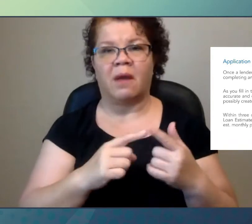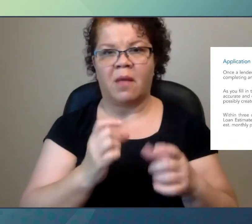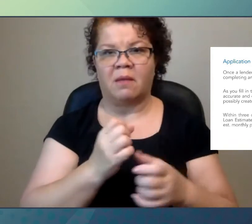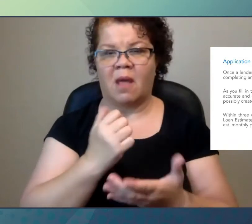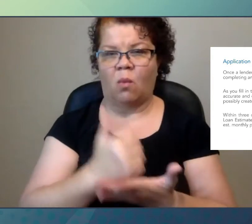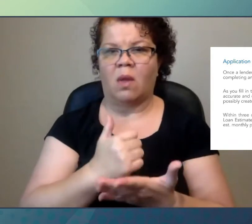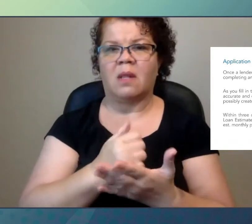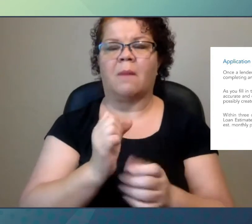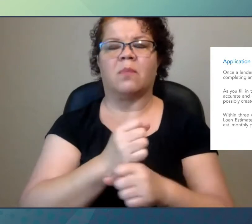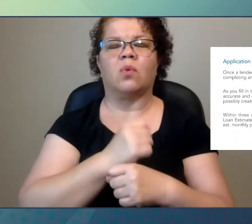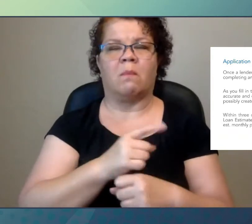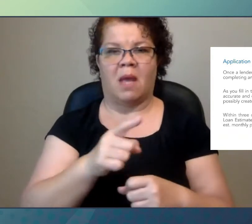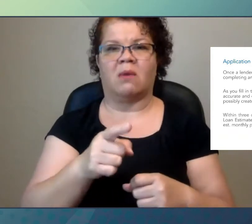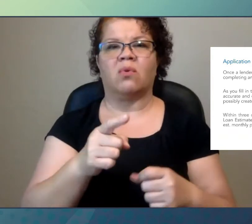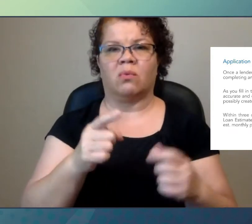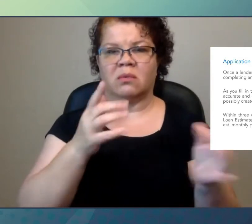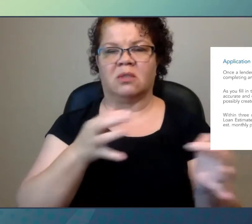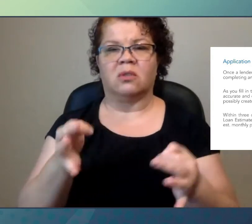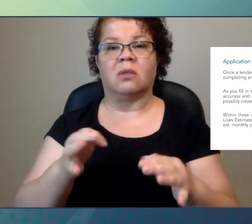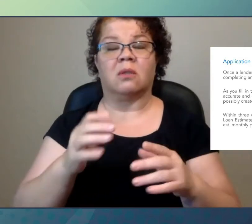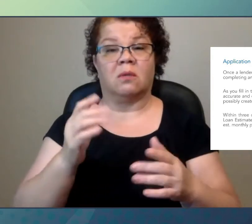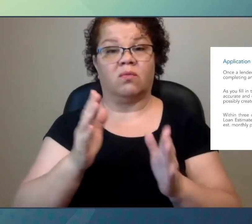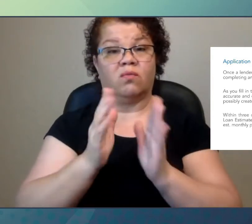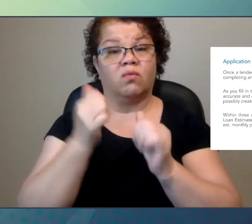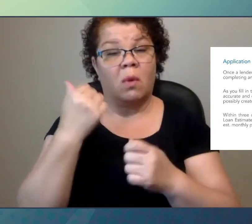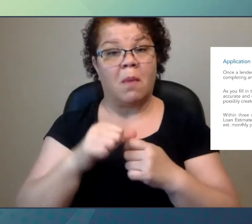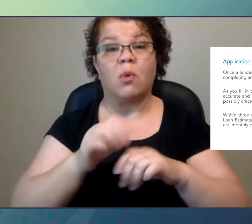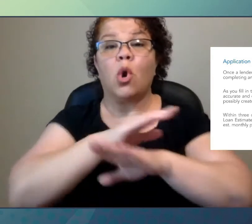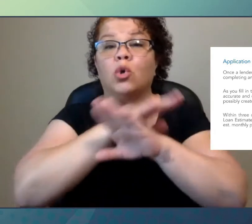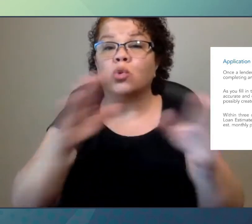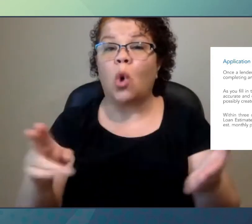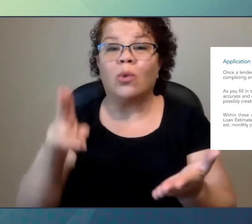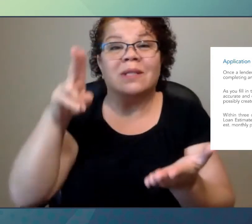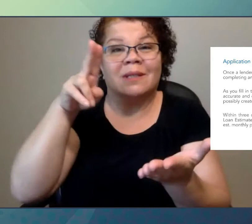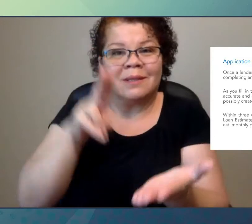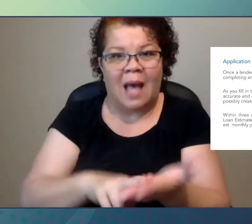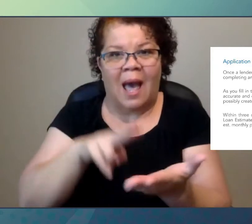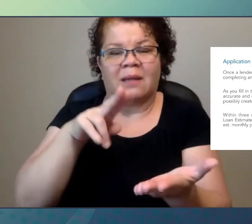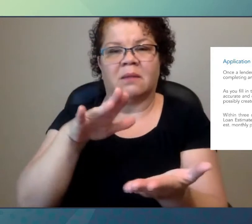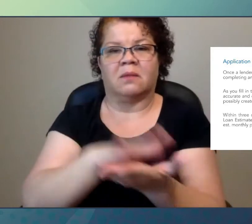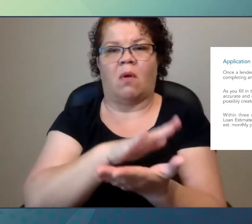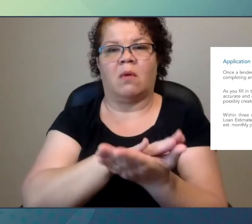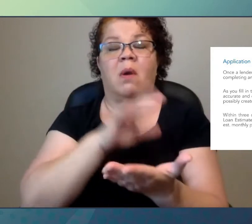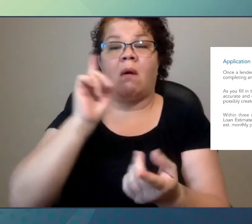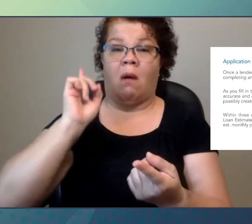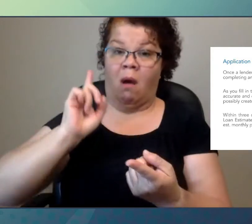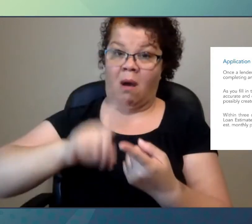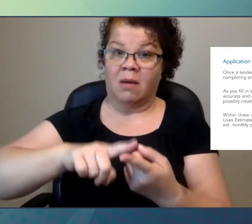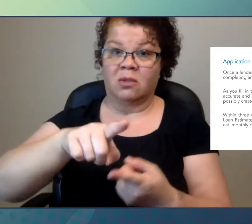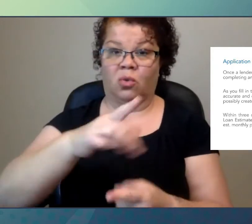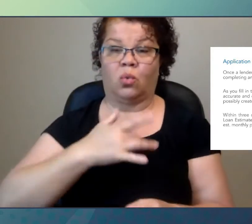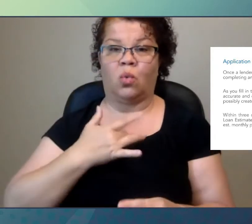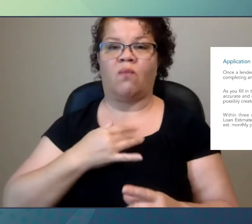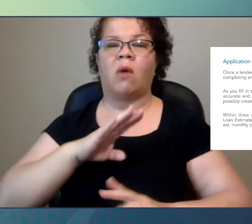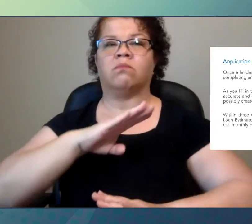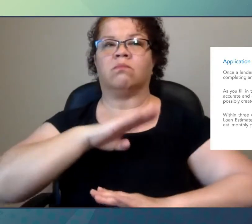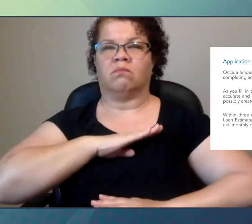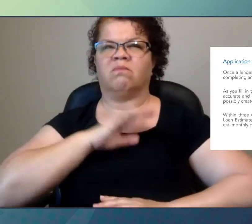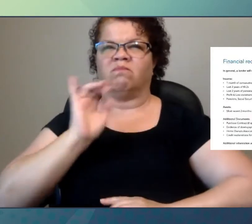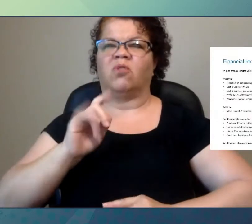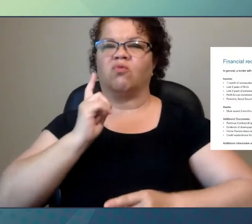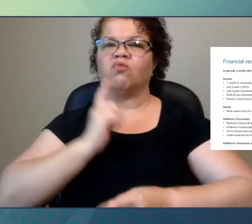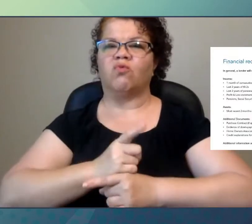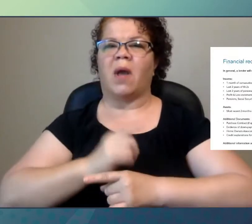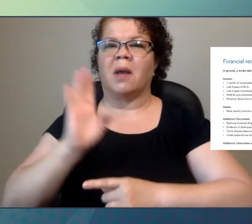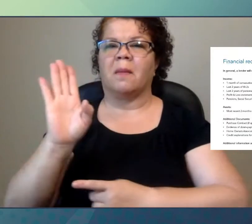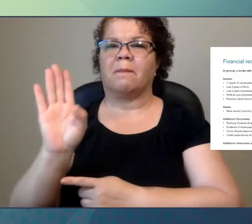to sign anything that will tie you in with that lender until you're sure that, you know, they are the correct lender for